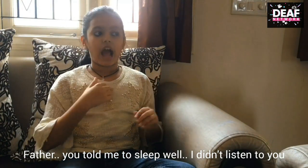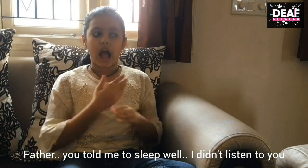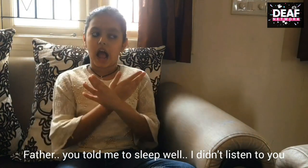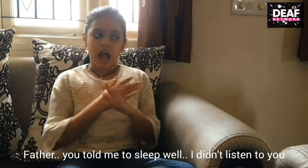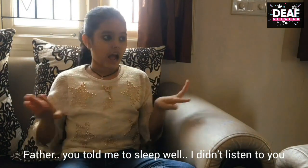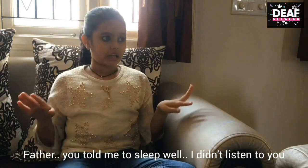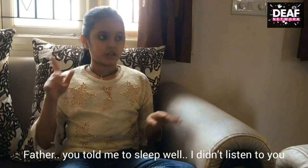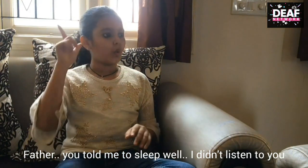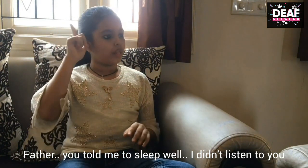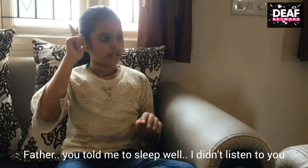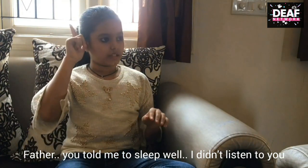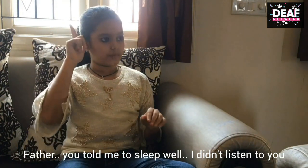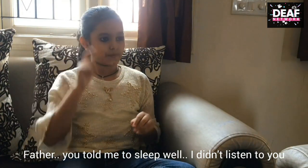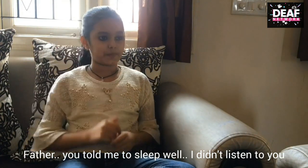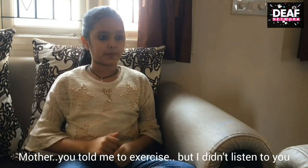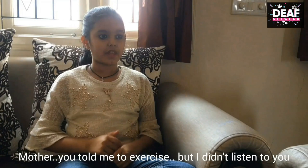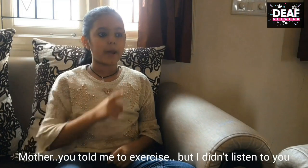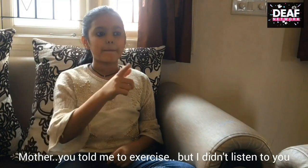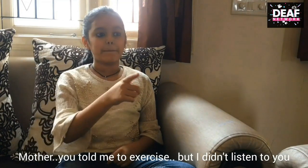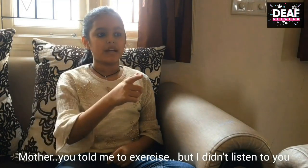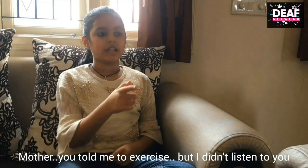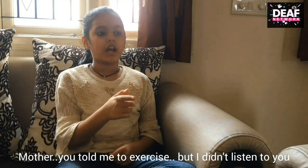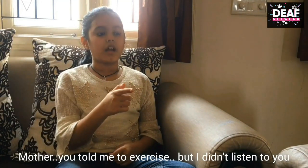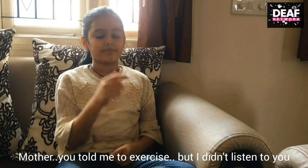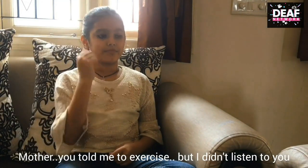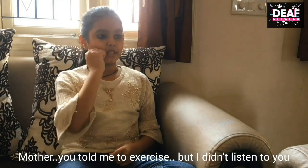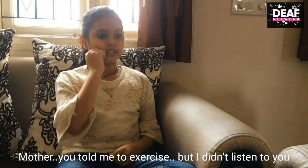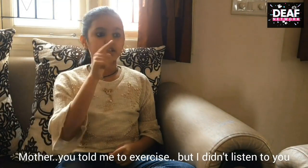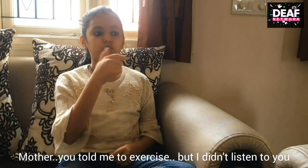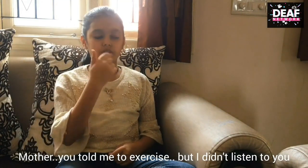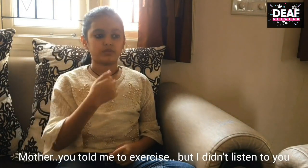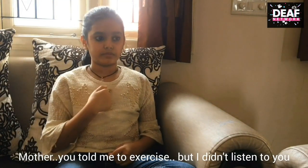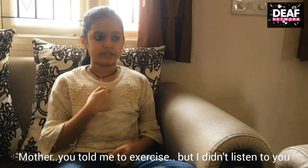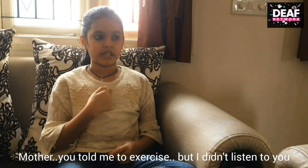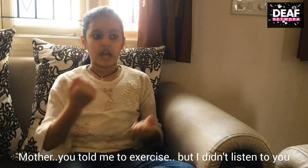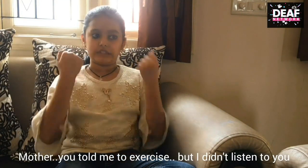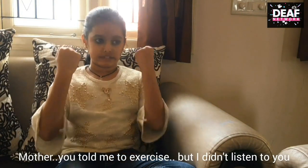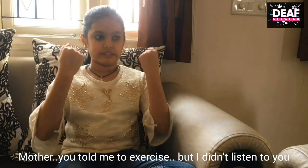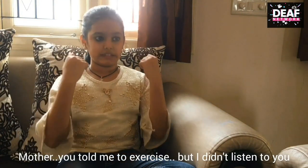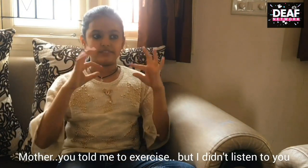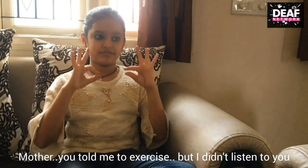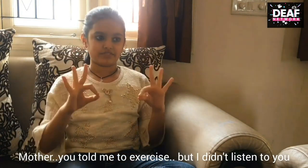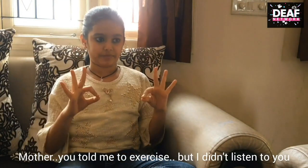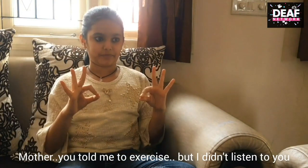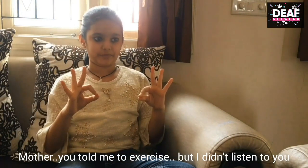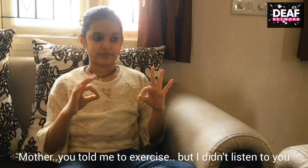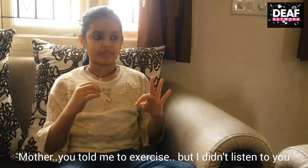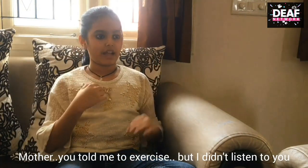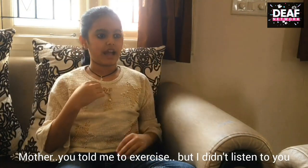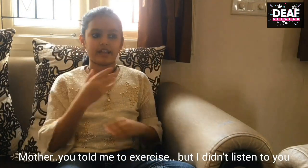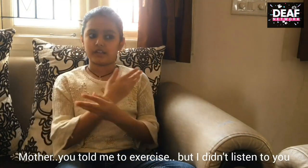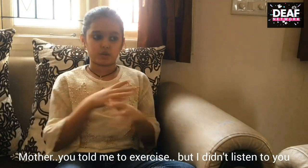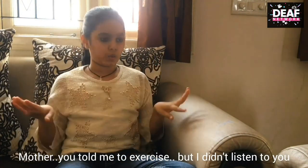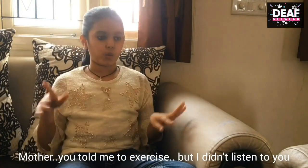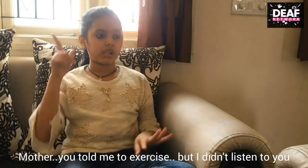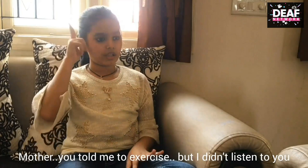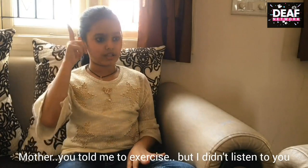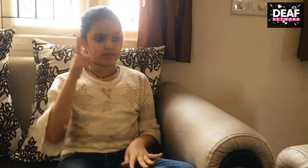but I didn't listen to you. Mama, you told me to exercise well, but I didn't listen